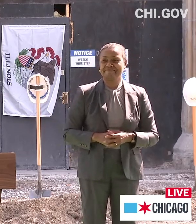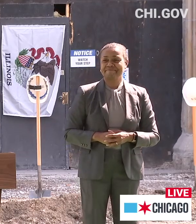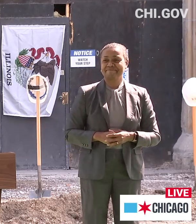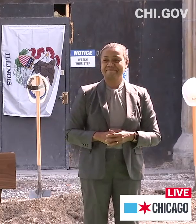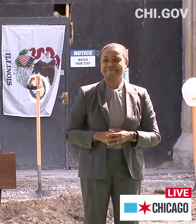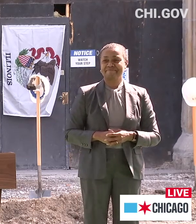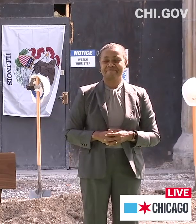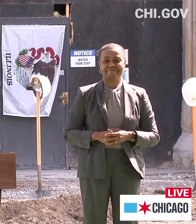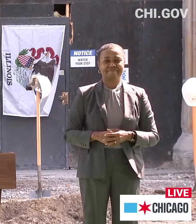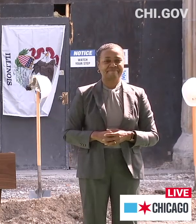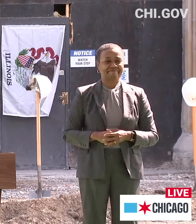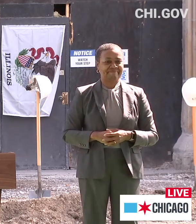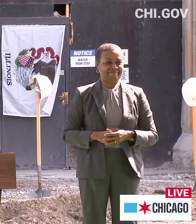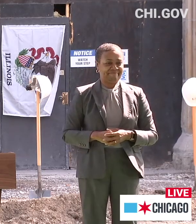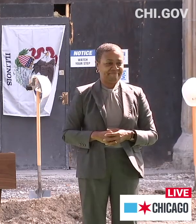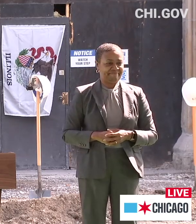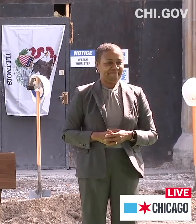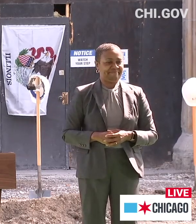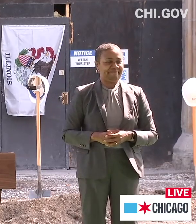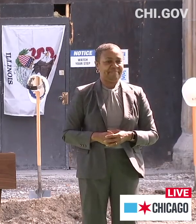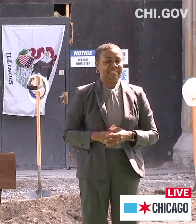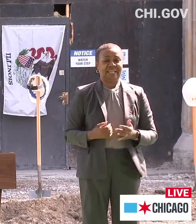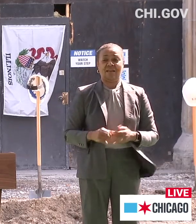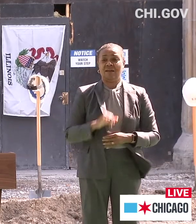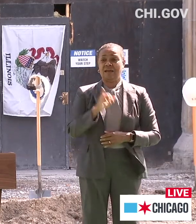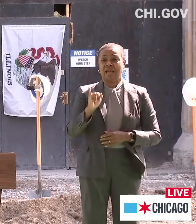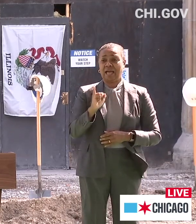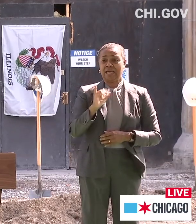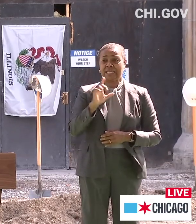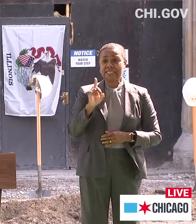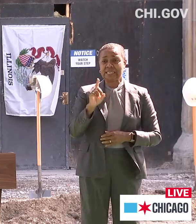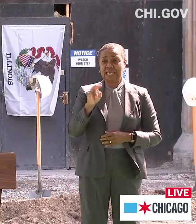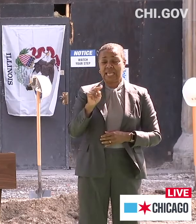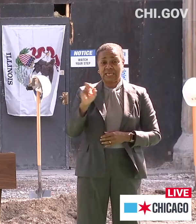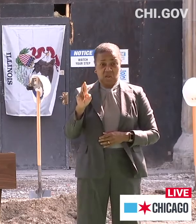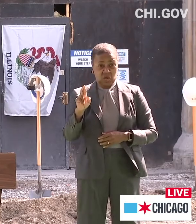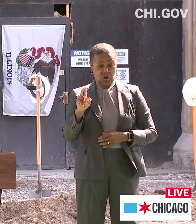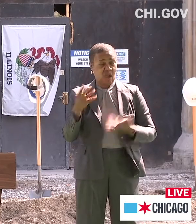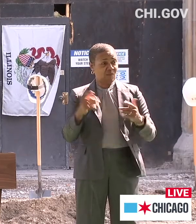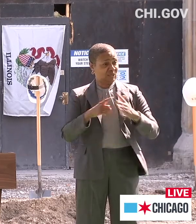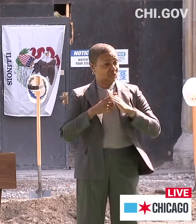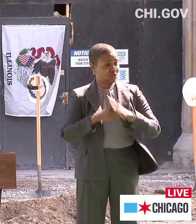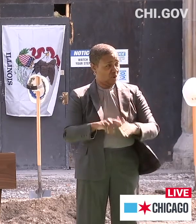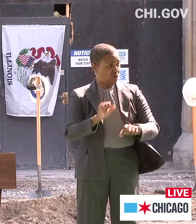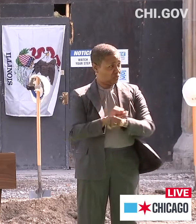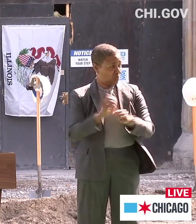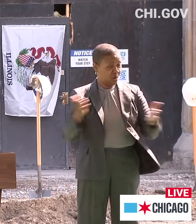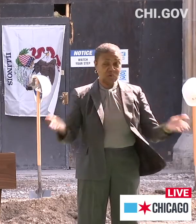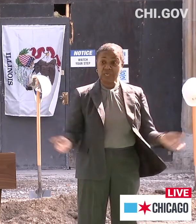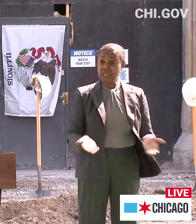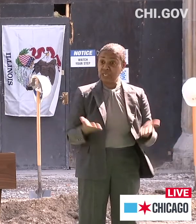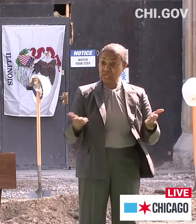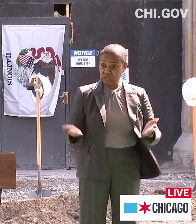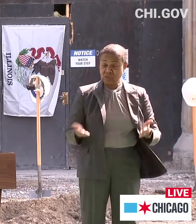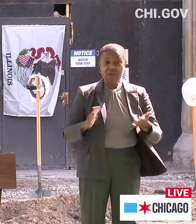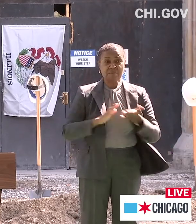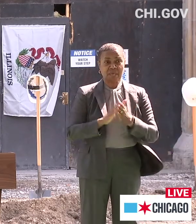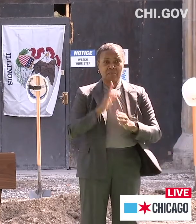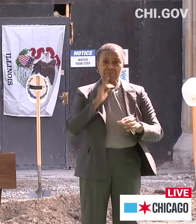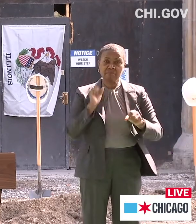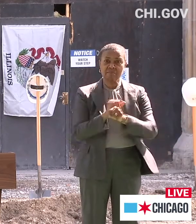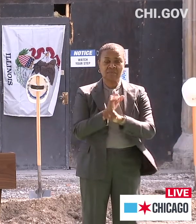And now that IDNR has started their site development work here on site, it's getting very, very